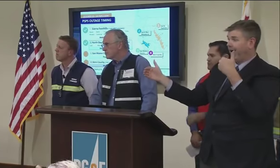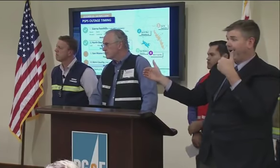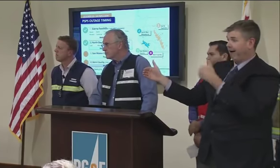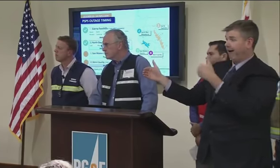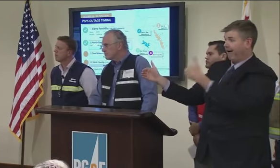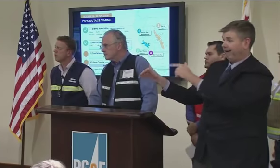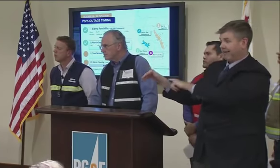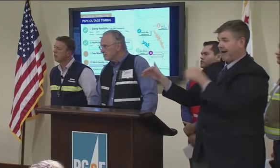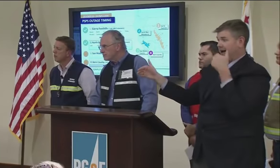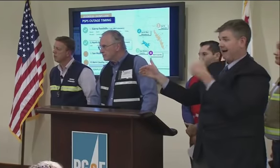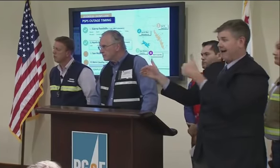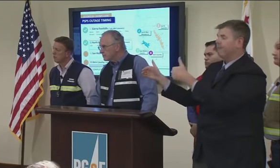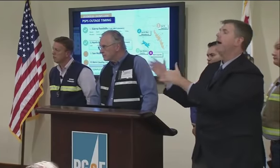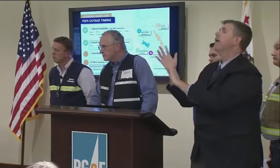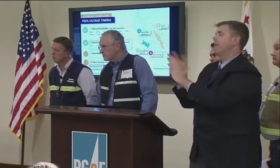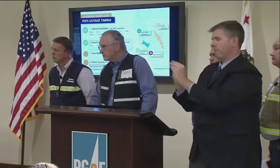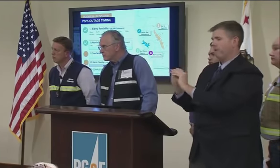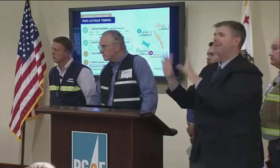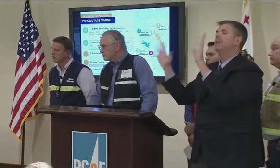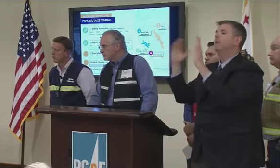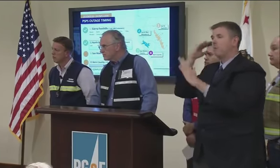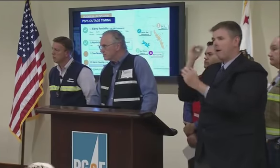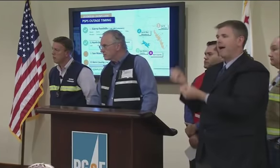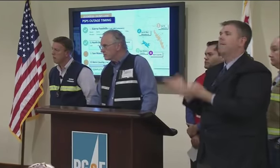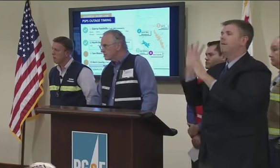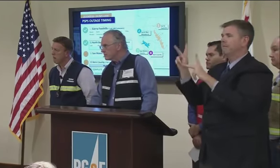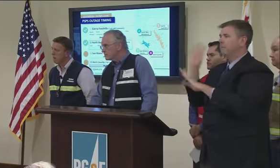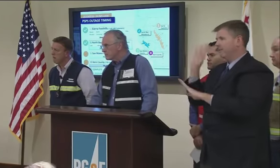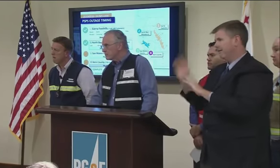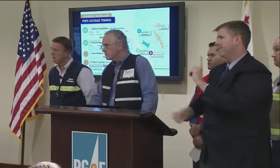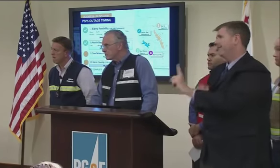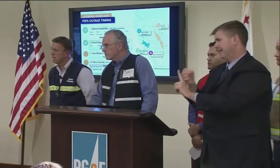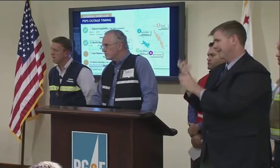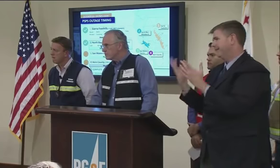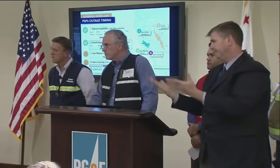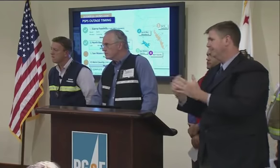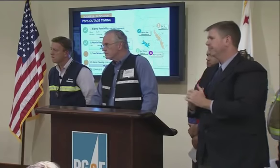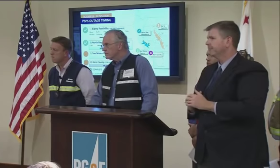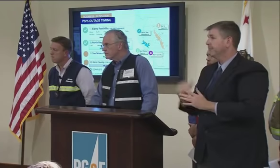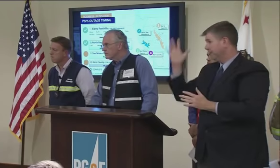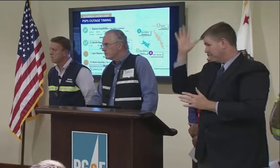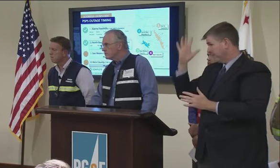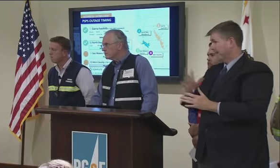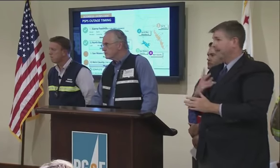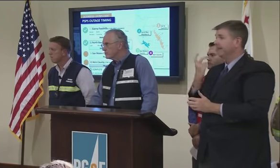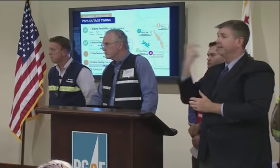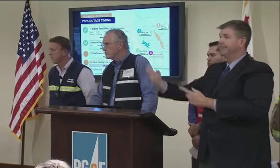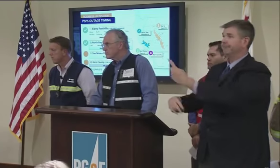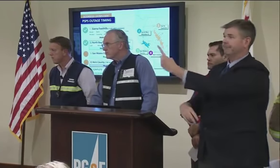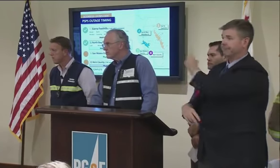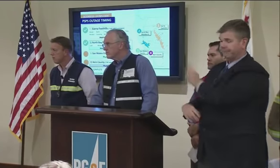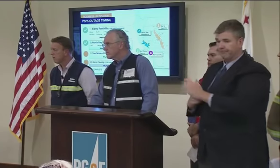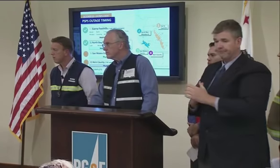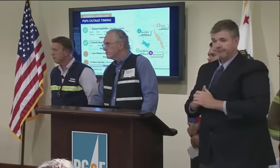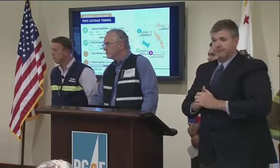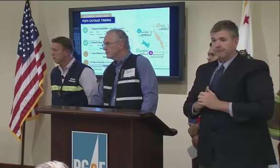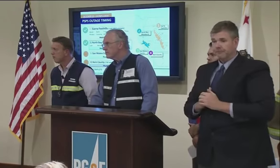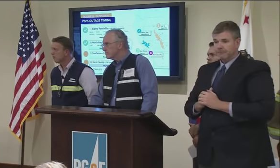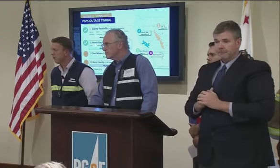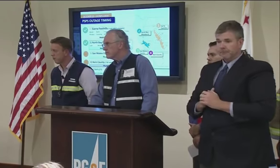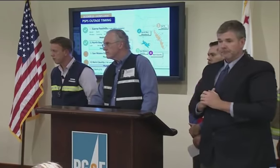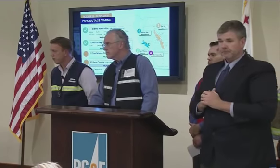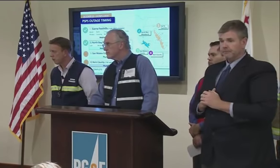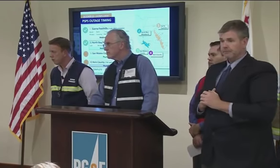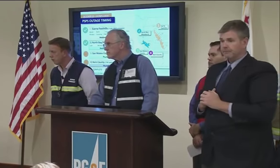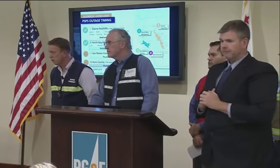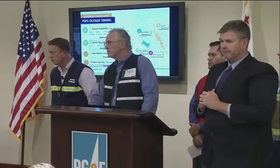Earlier you mentioned that when you went out to inspect the lines after the last power safety shutdown, you found damage, and you expect to find more this time, maybe not as much. What